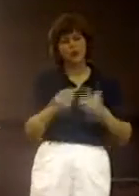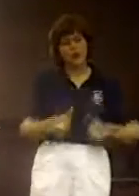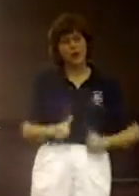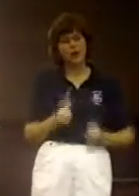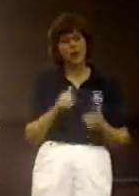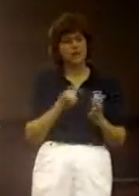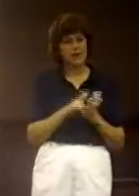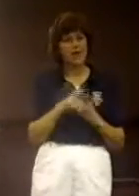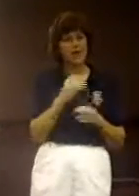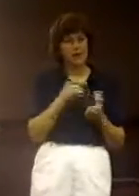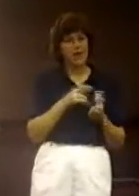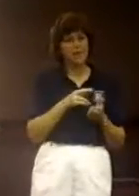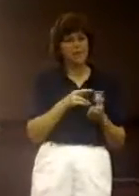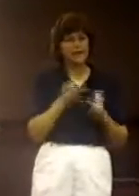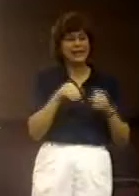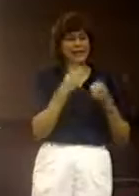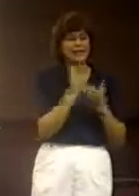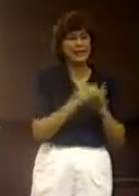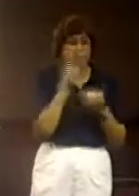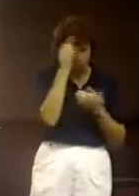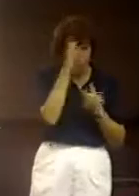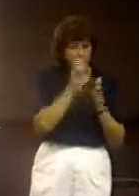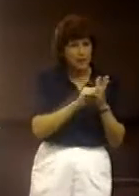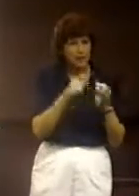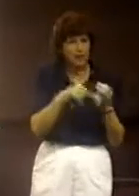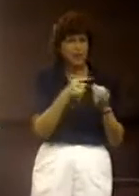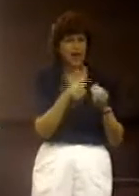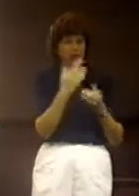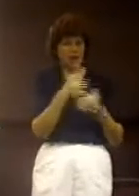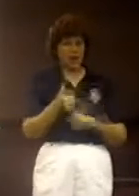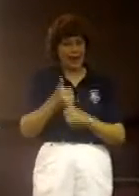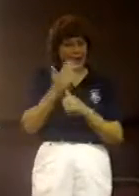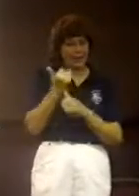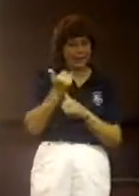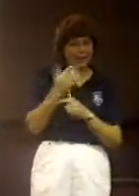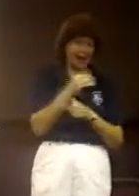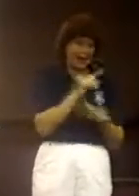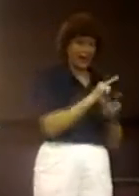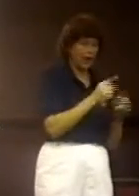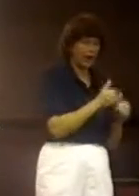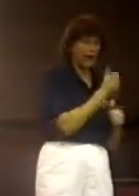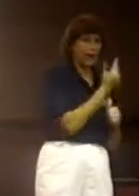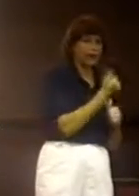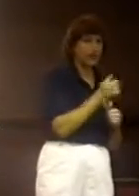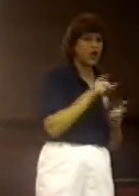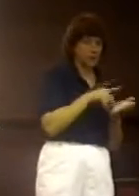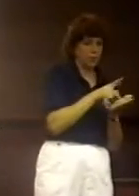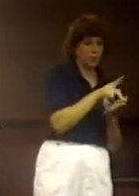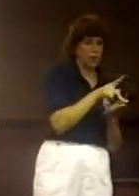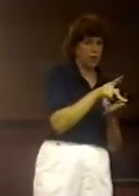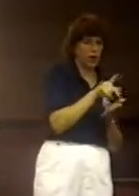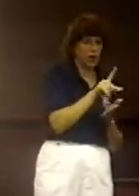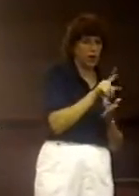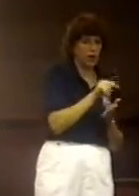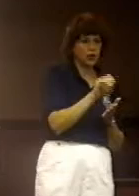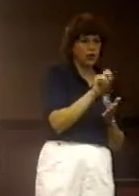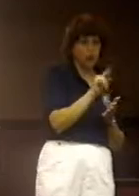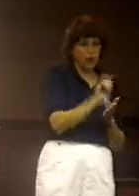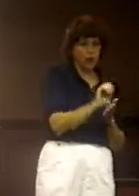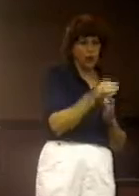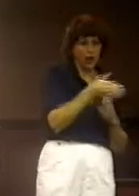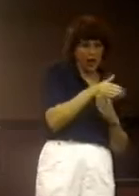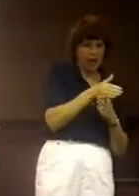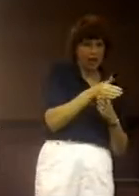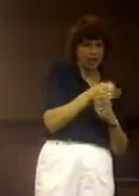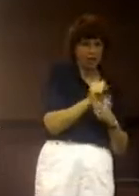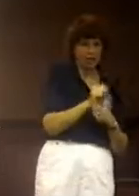address that and at least give some information about their aided and unaided pure tone averages. So you